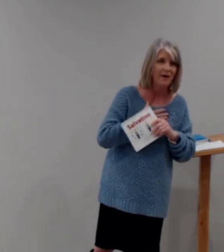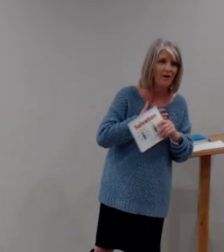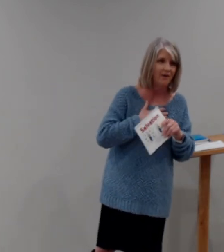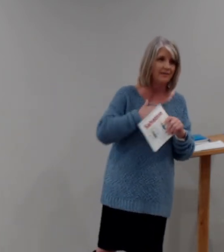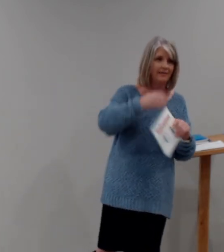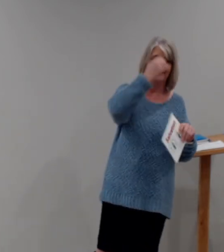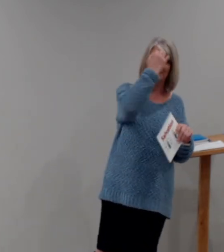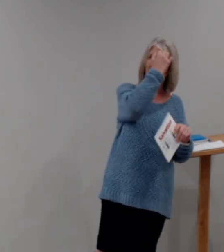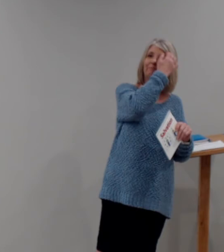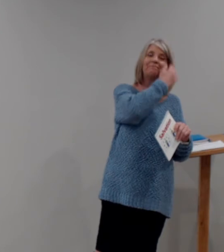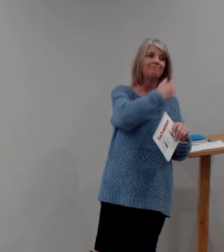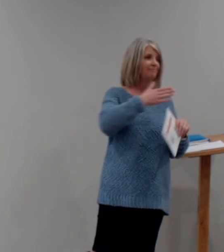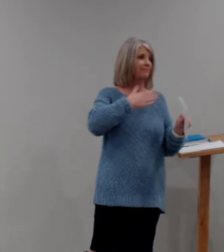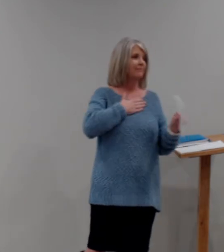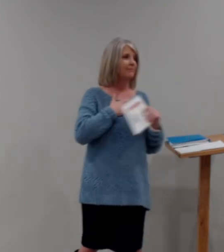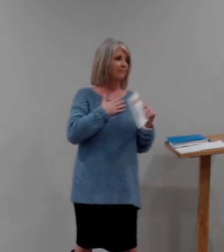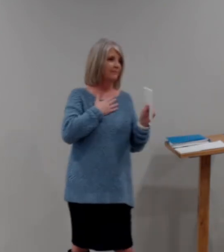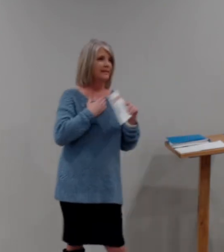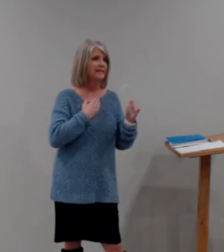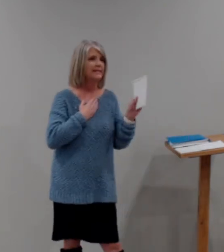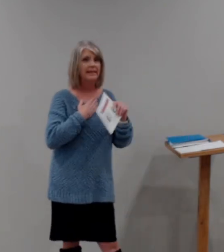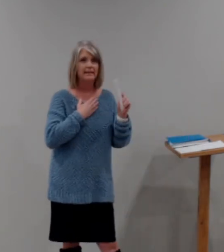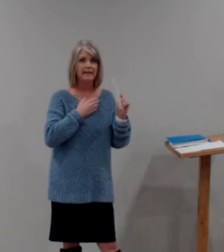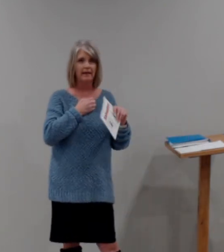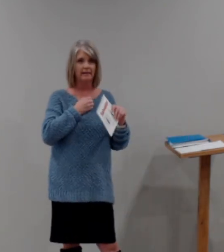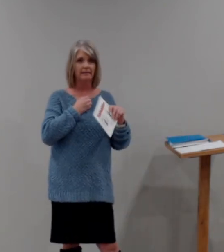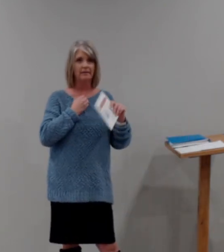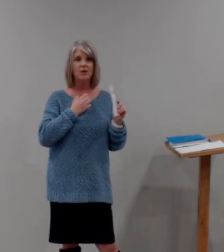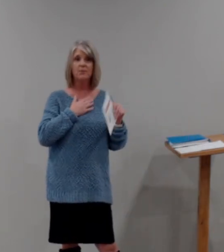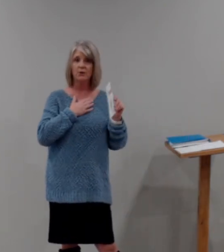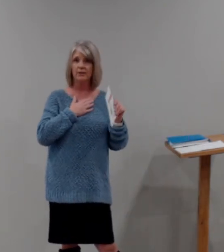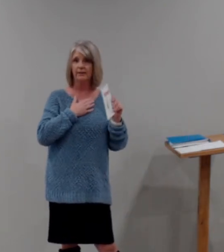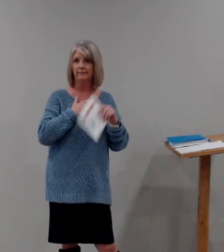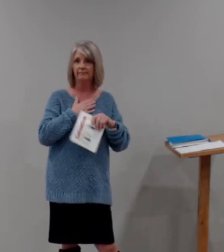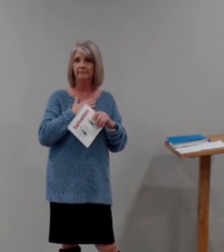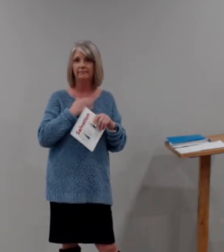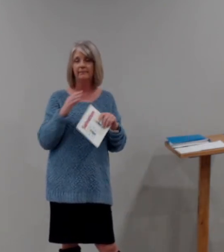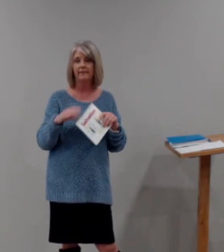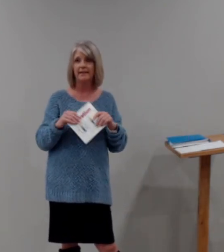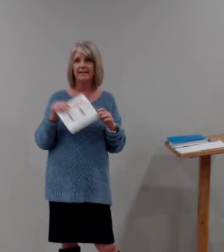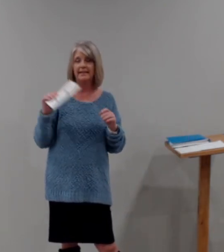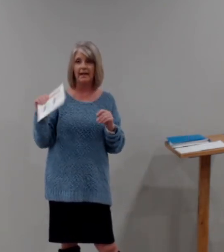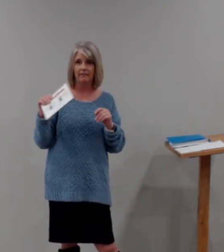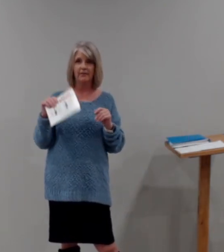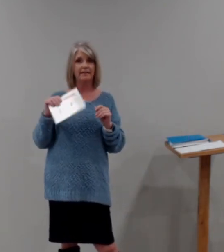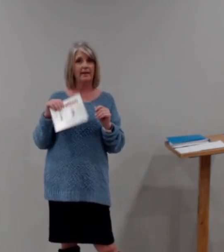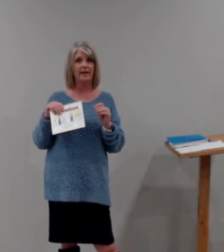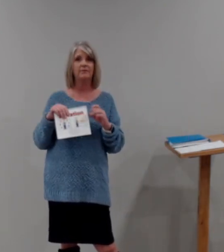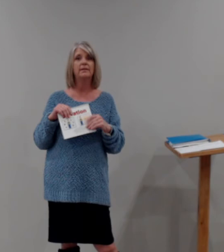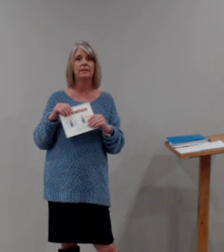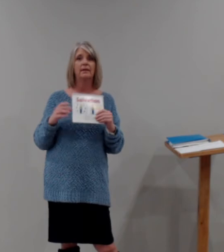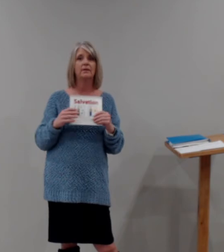heart. To see a lost person that's deaf get saved is one